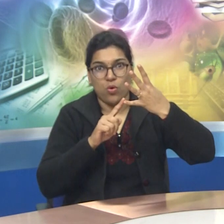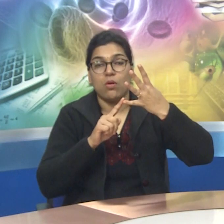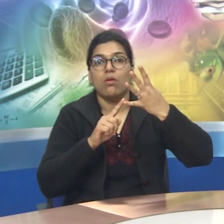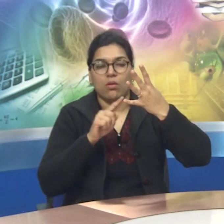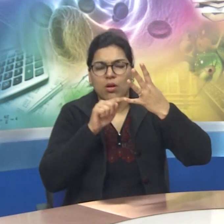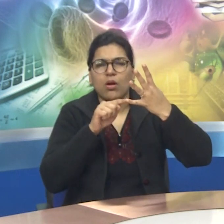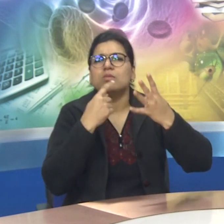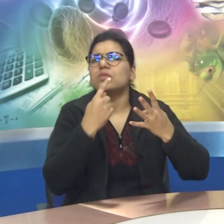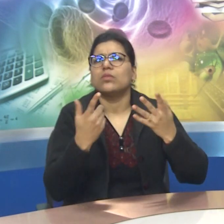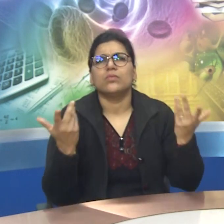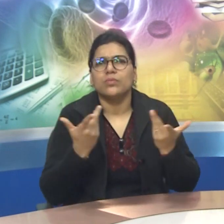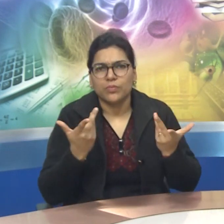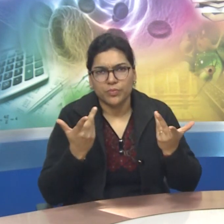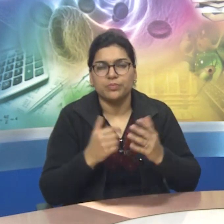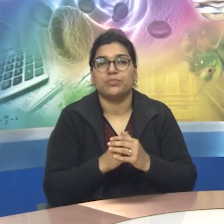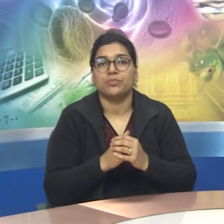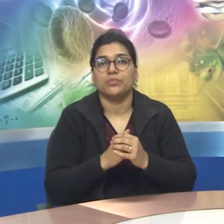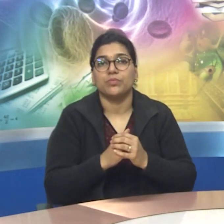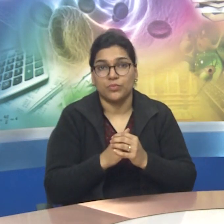Fourth law of the library science talks about